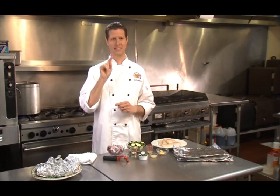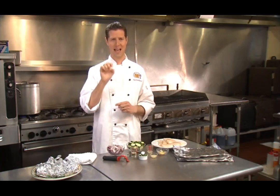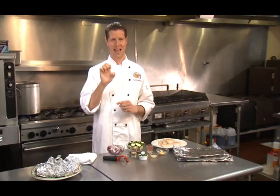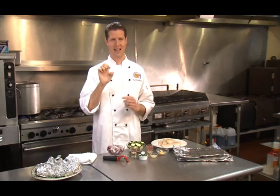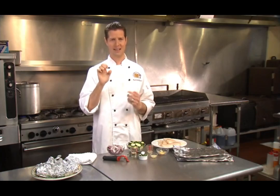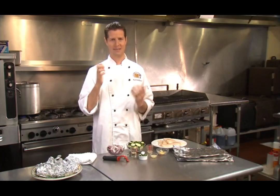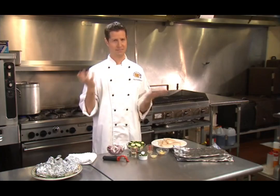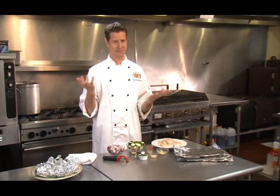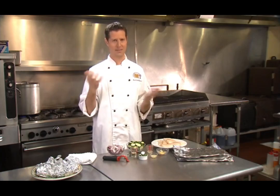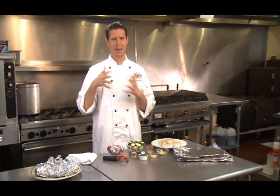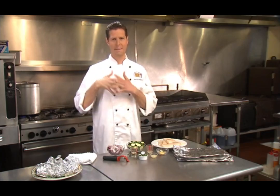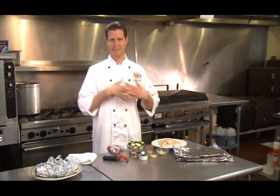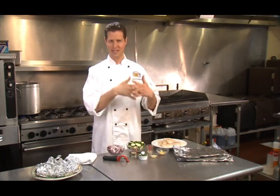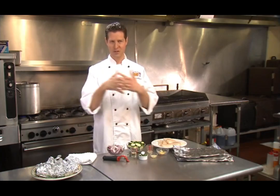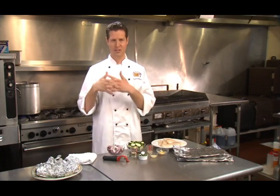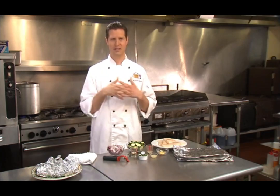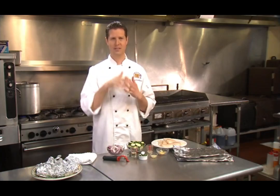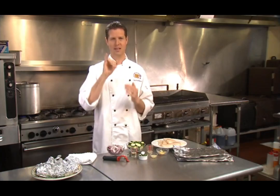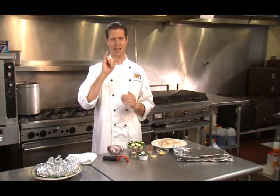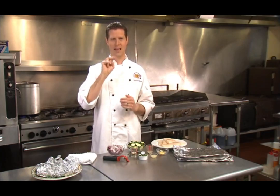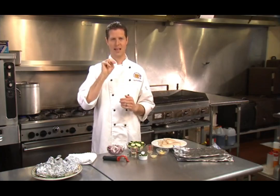From the American Institute for Cancer Research.